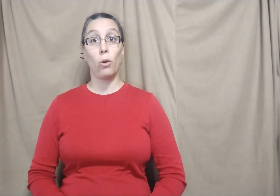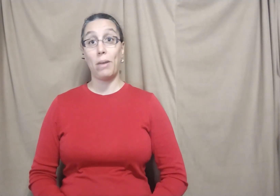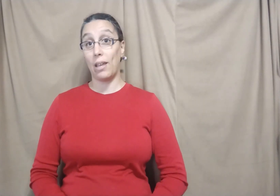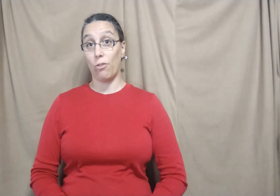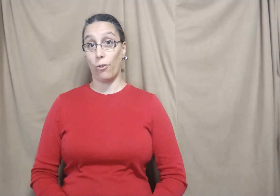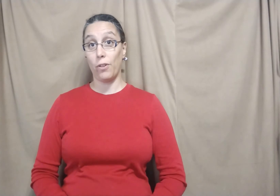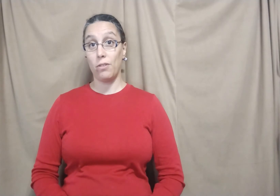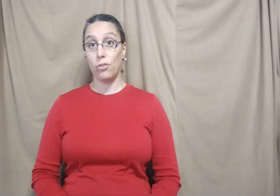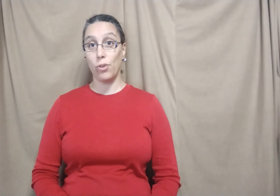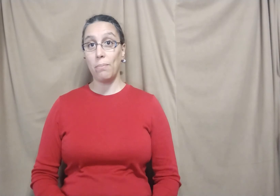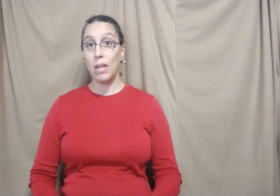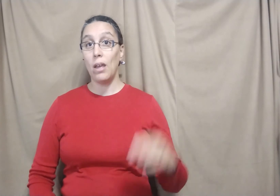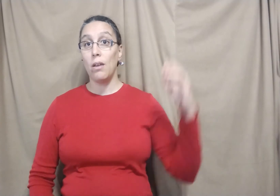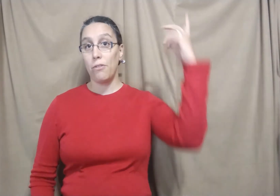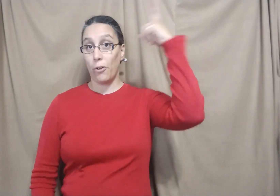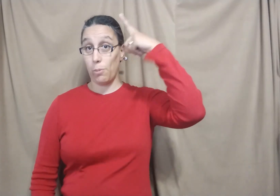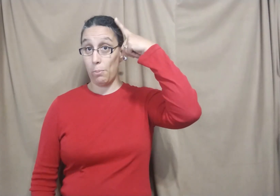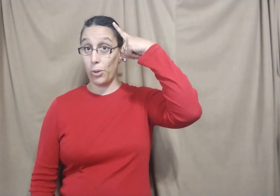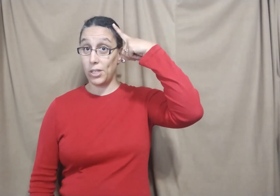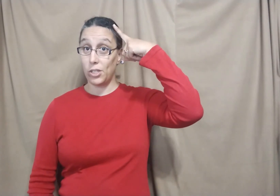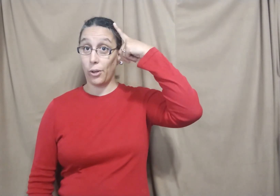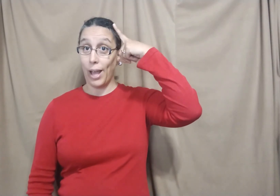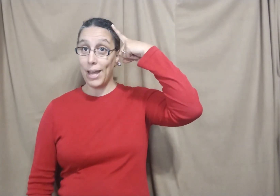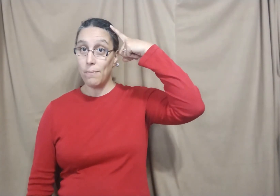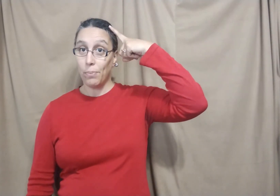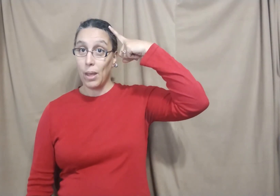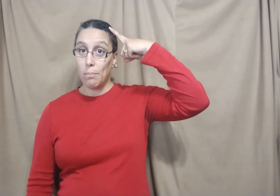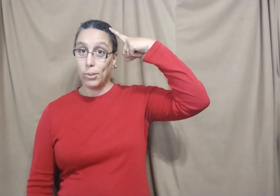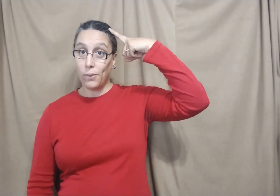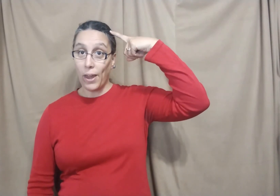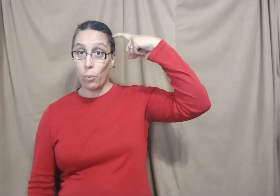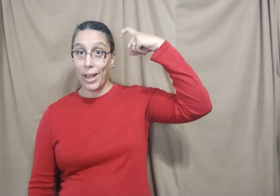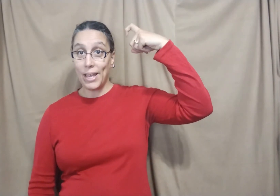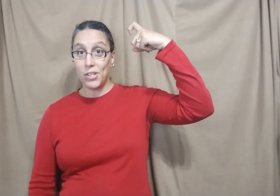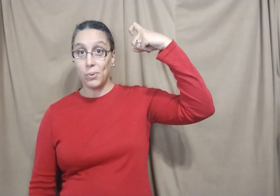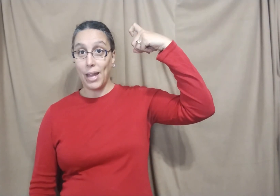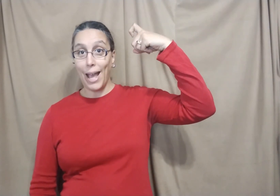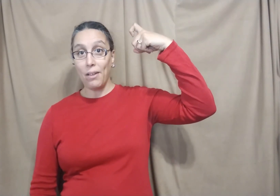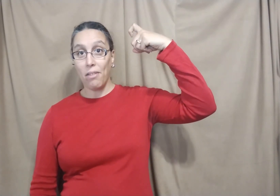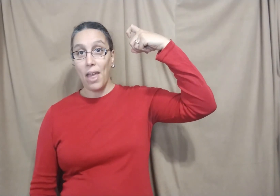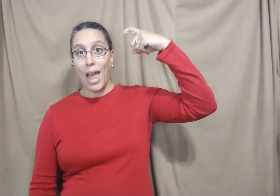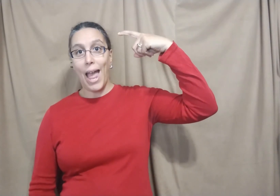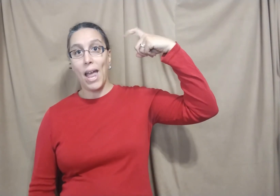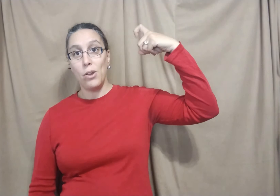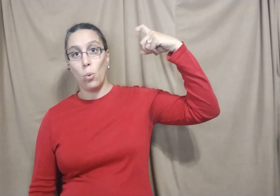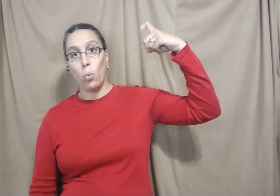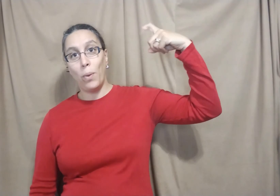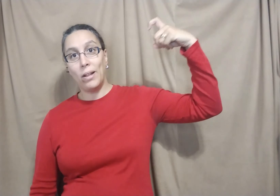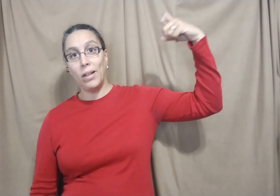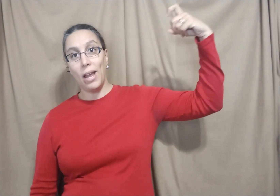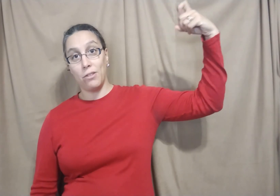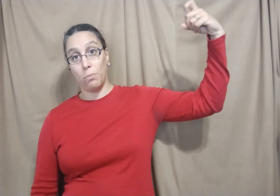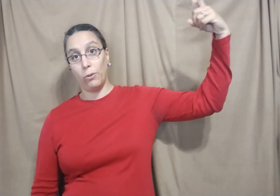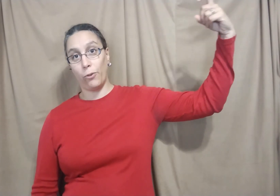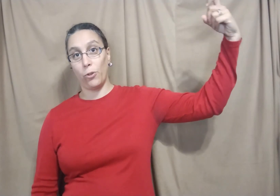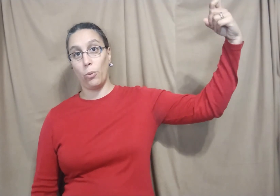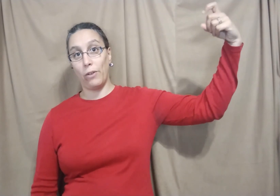in service to the dream, starts by pointing to your head, pull that away into an X, and wiggle it as you pull further away from your